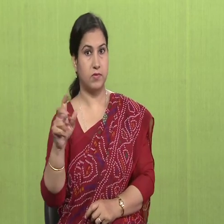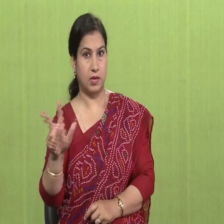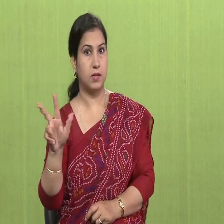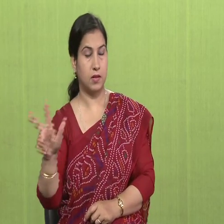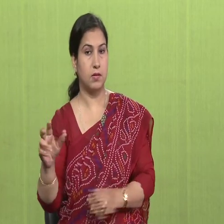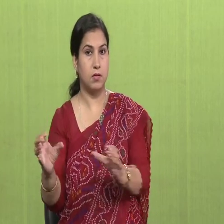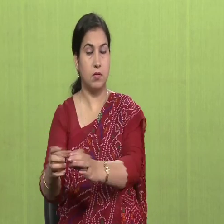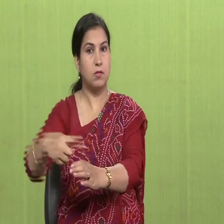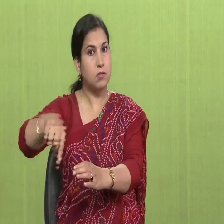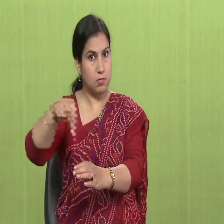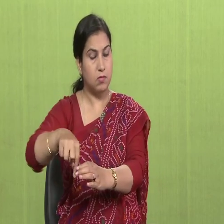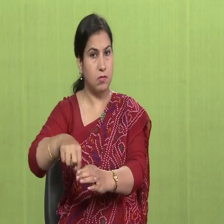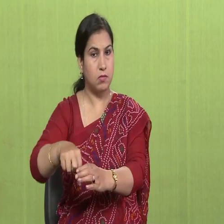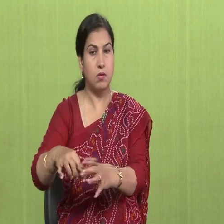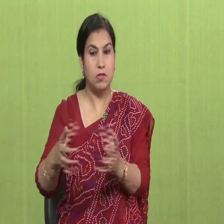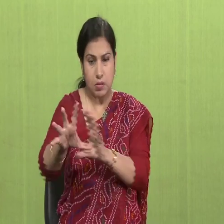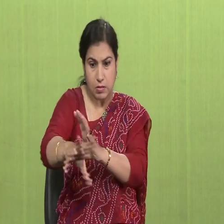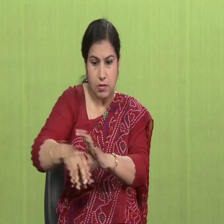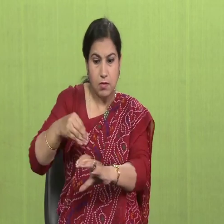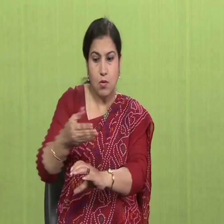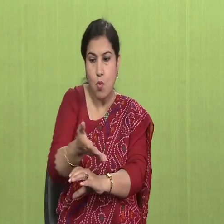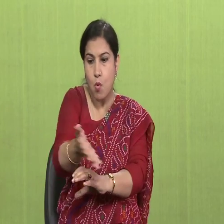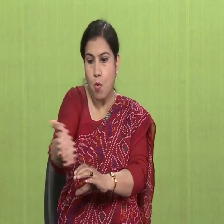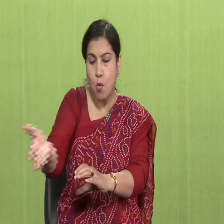18,788 species out of